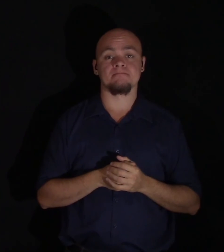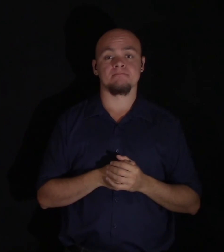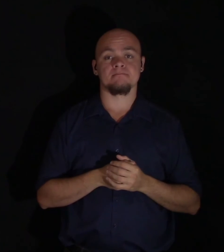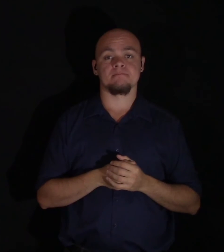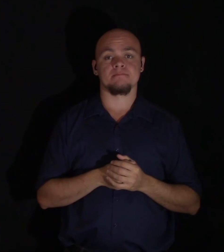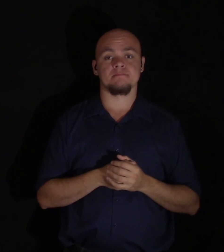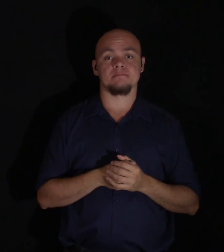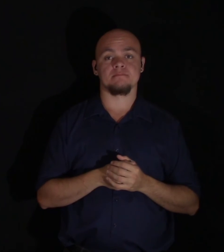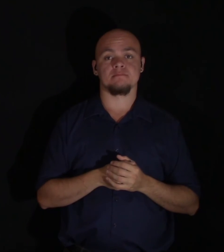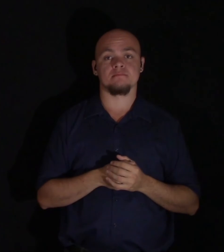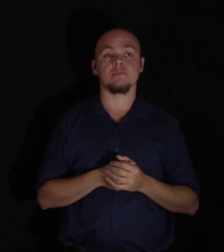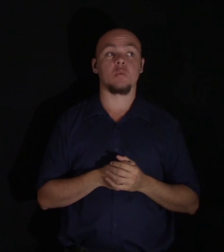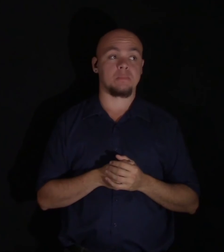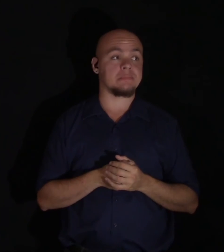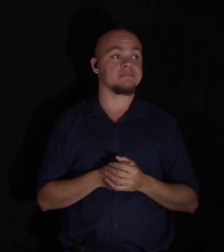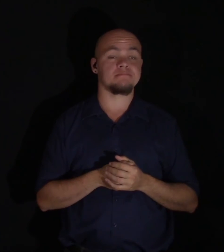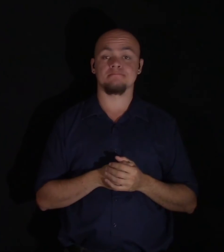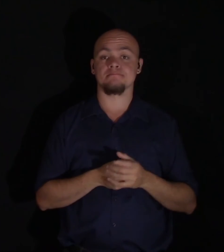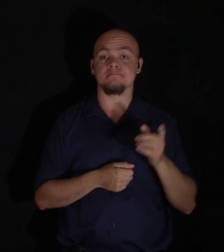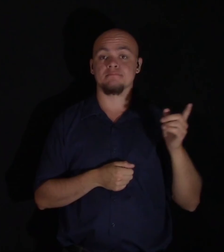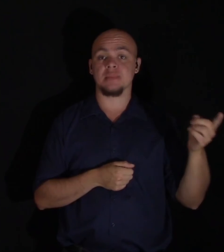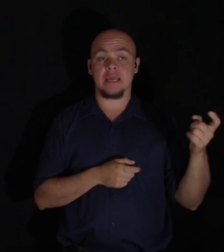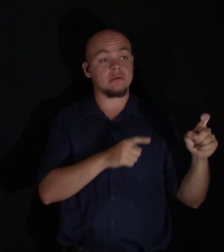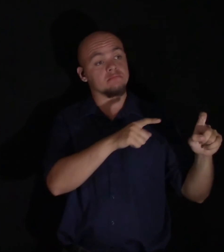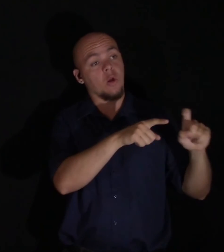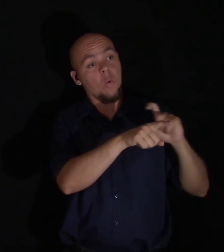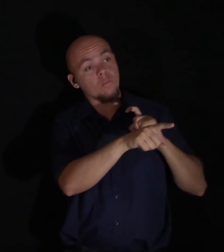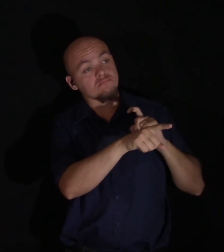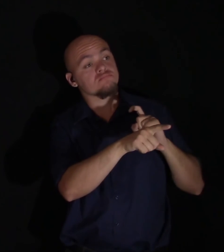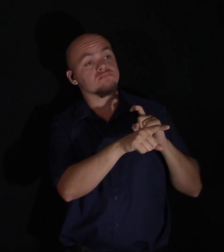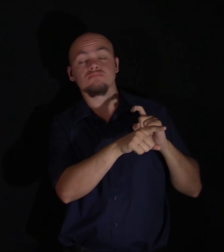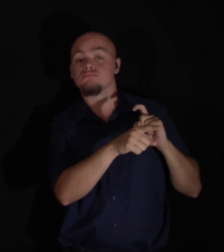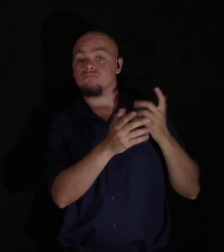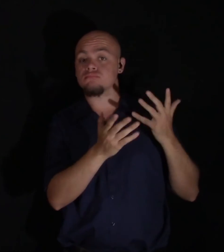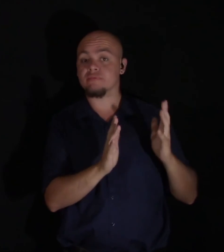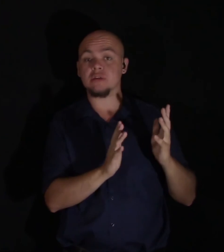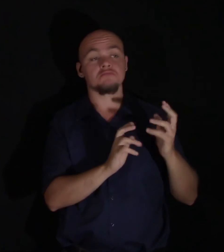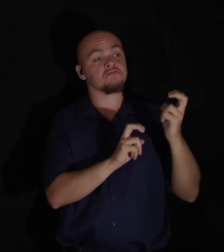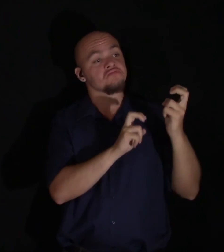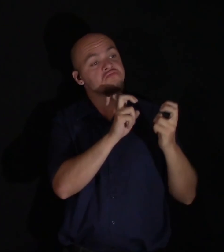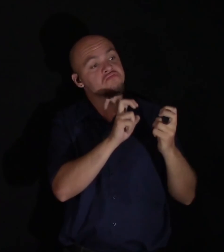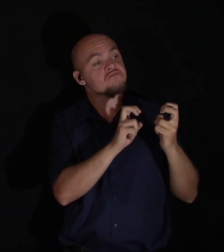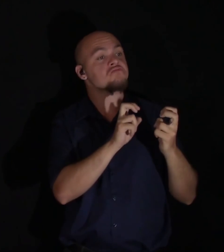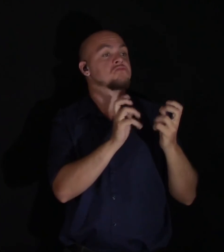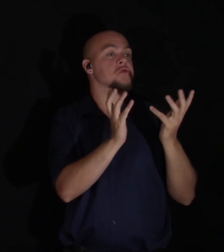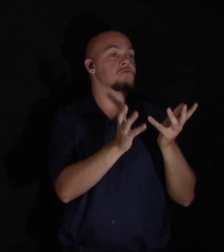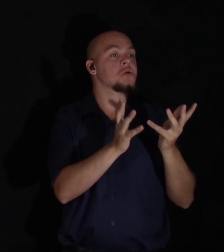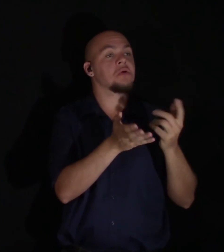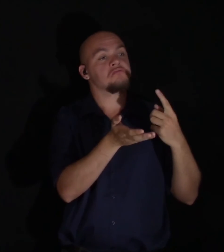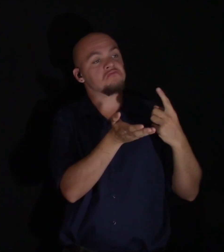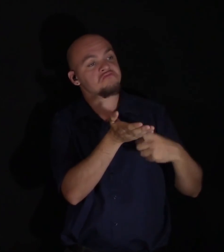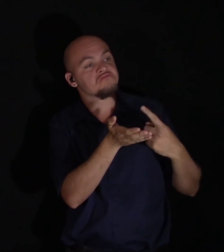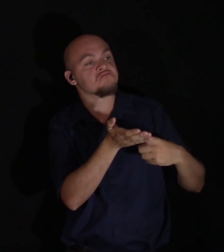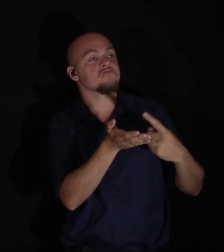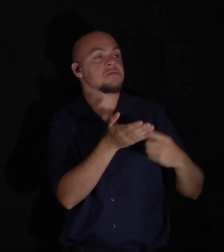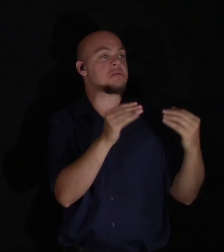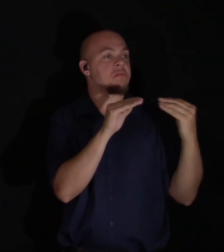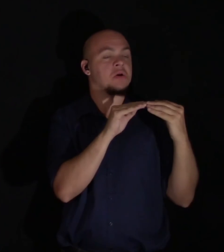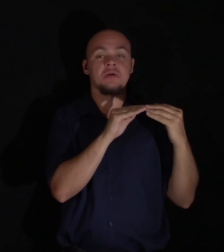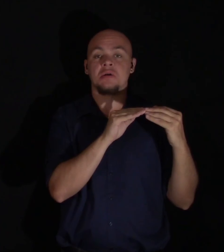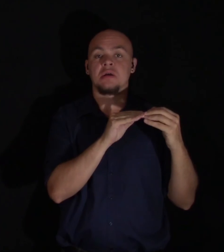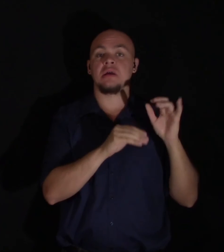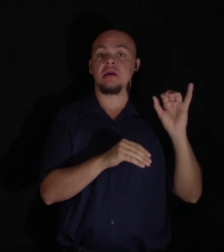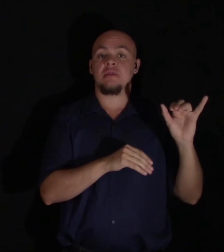And so he called me. We worked on it. Okay? We talked it through. I didn't hear